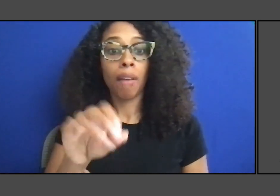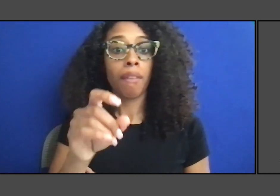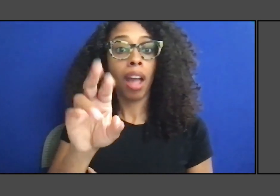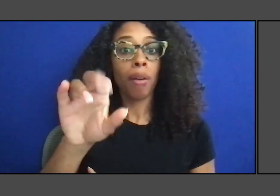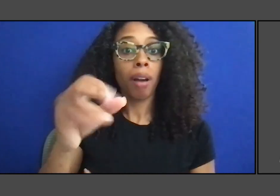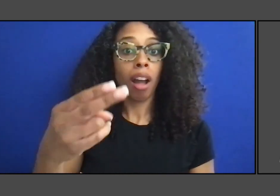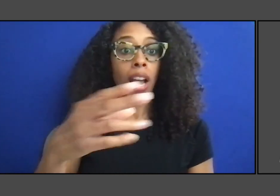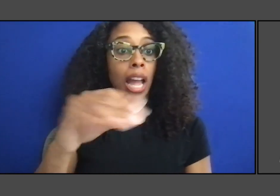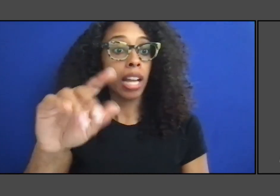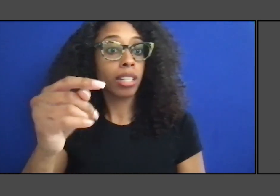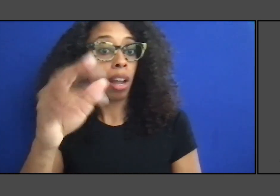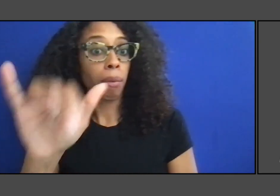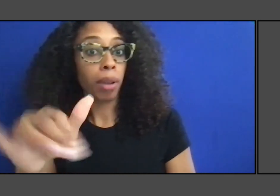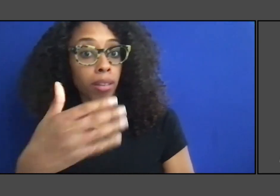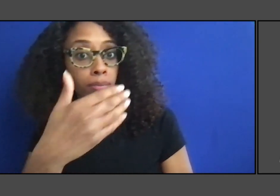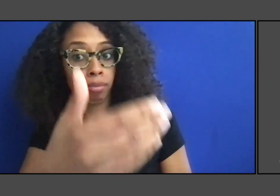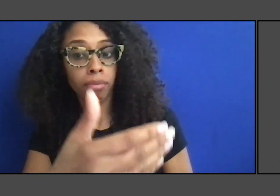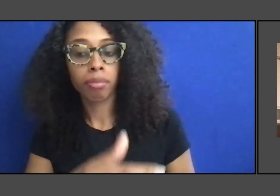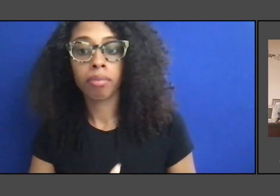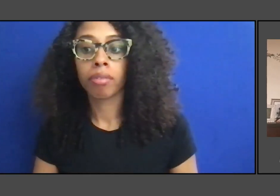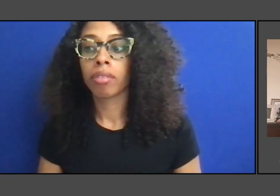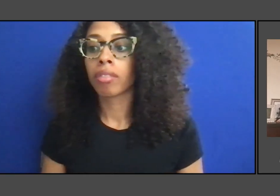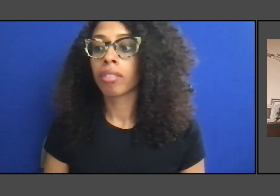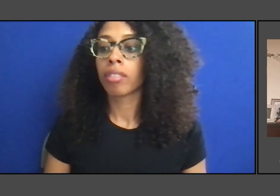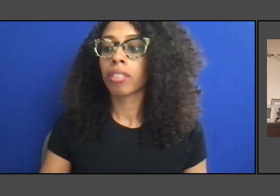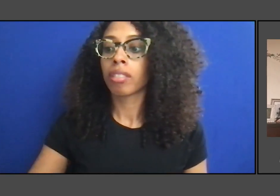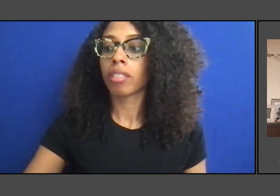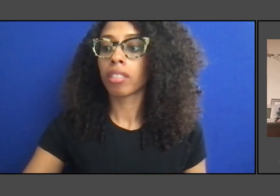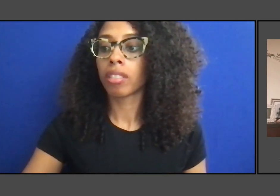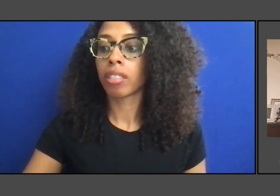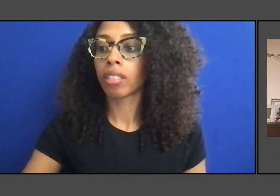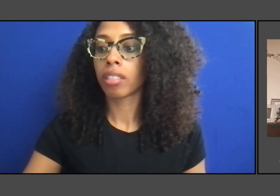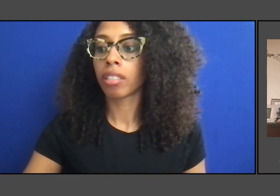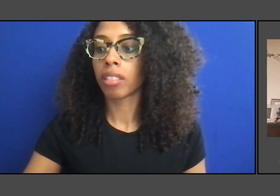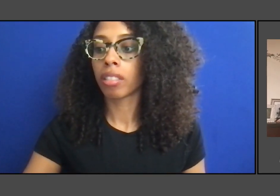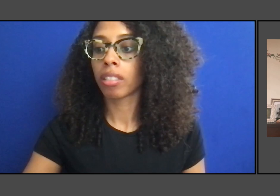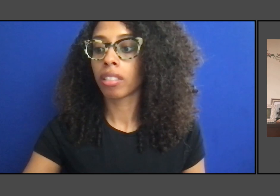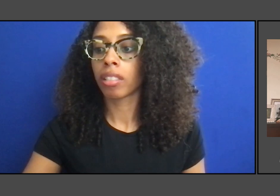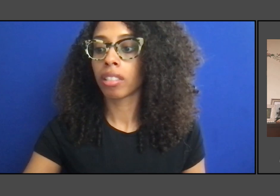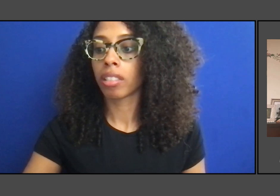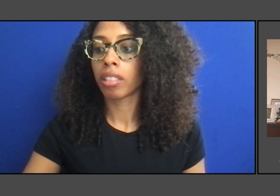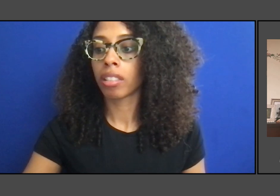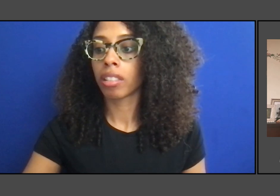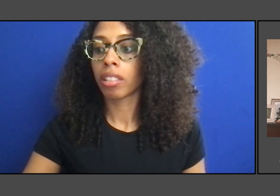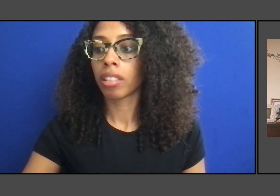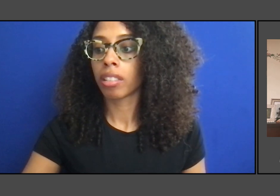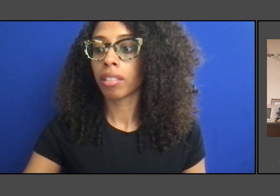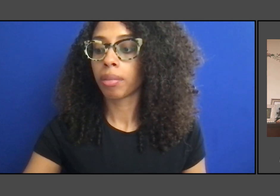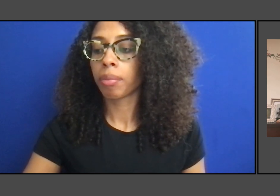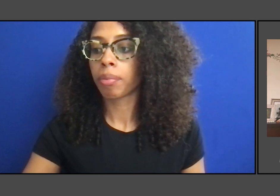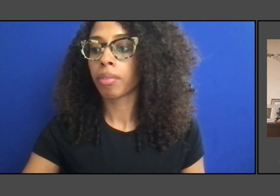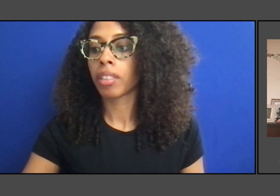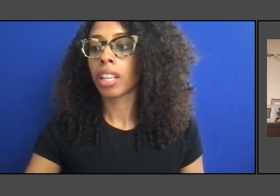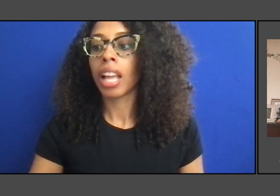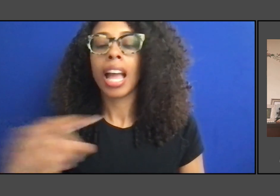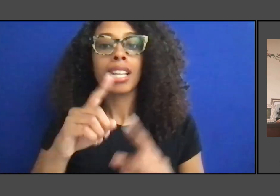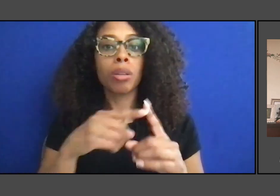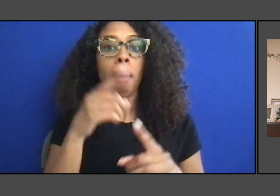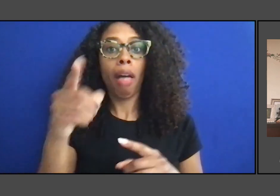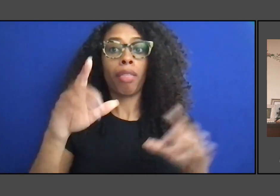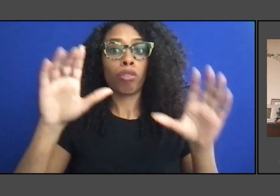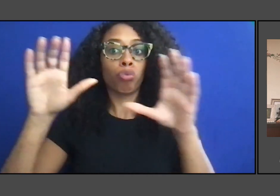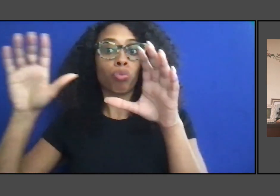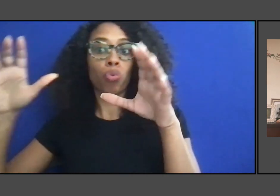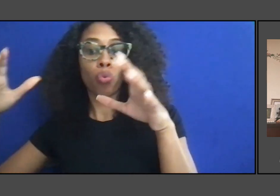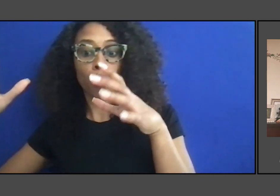Yeah, I mean, it's about the collective and not the individual. So that's, I think, what Esperanza just said made me really think about